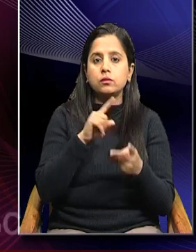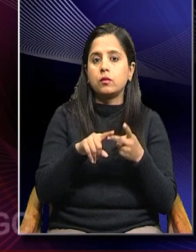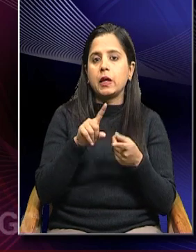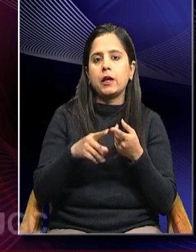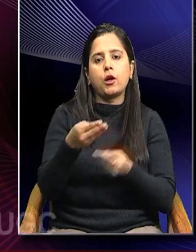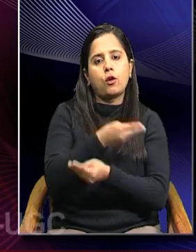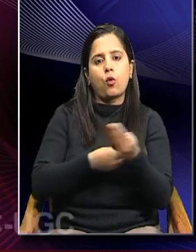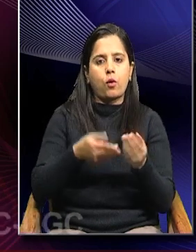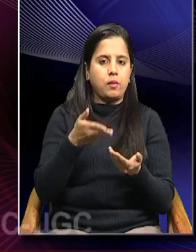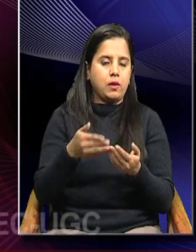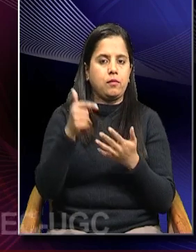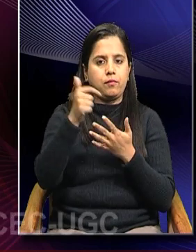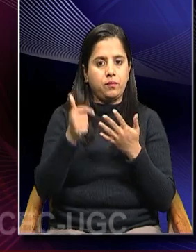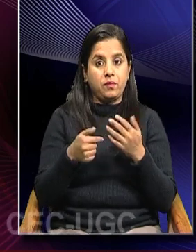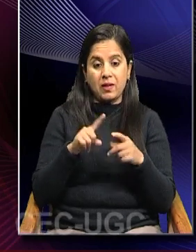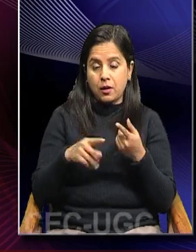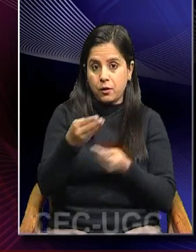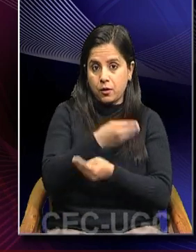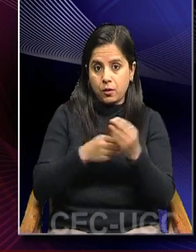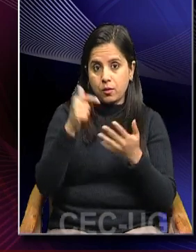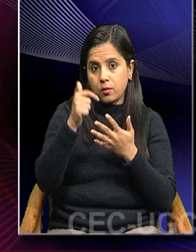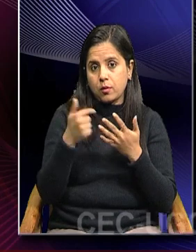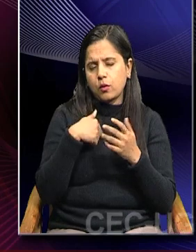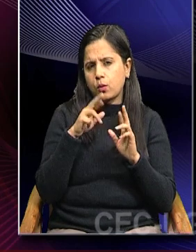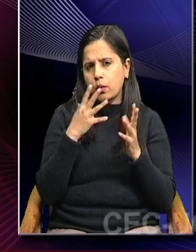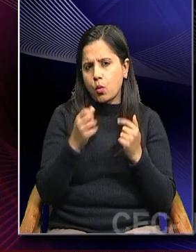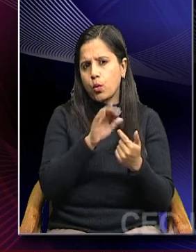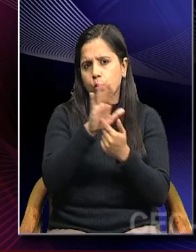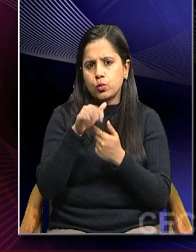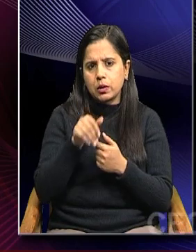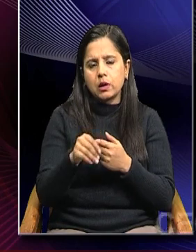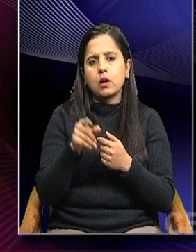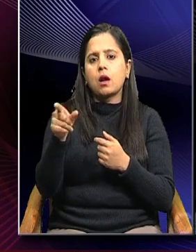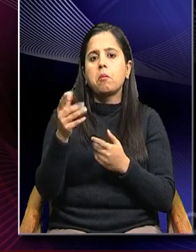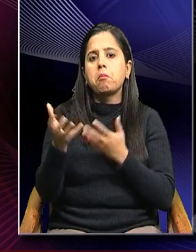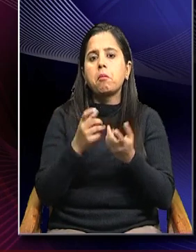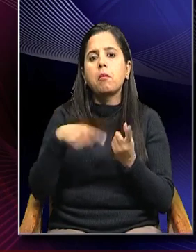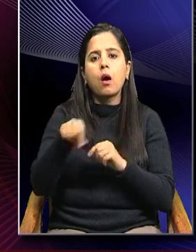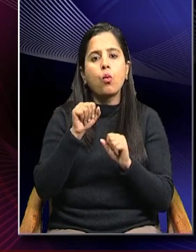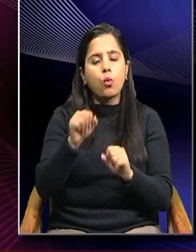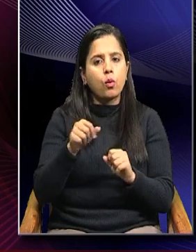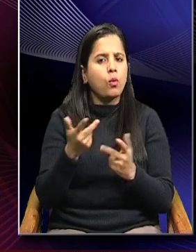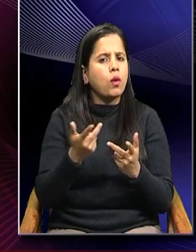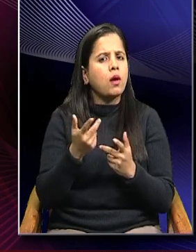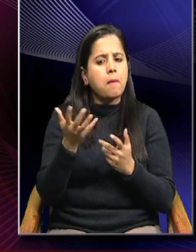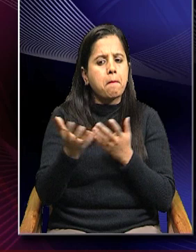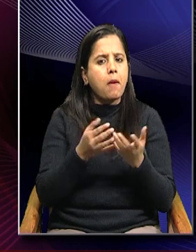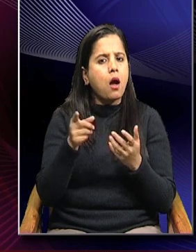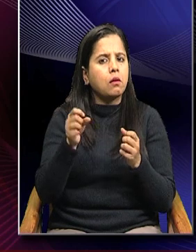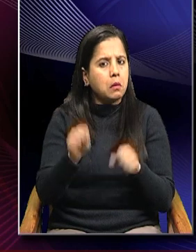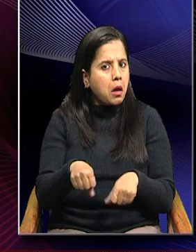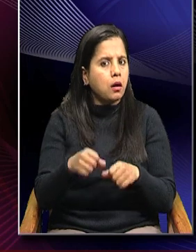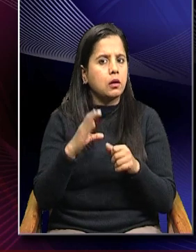economic factors. Having said economic factors, I wish to indicate towards the consumer buying power, that what is the buying capacity